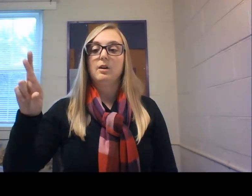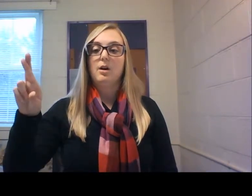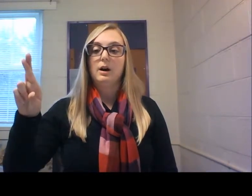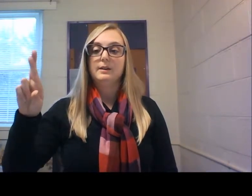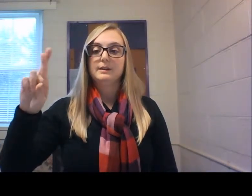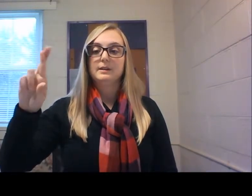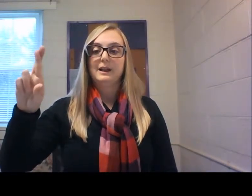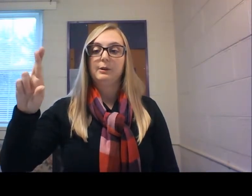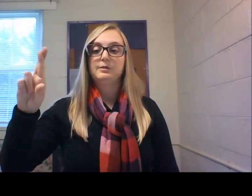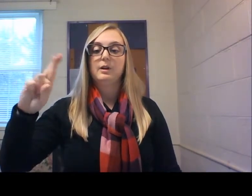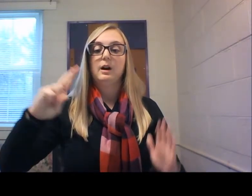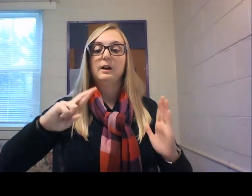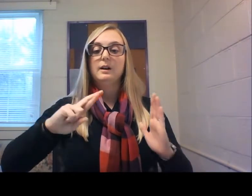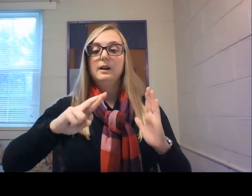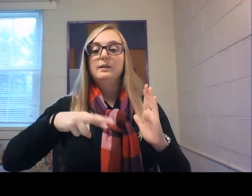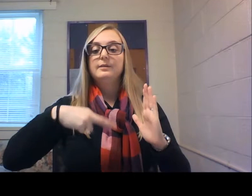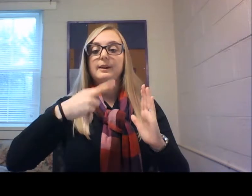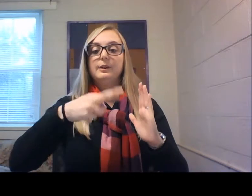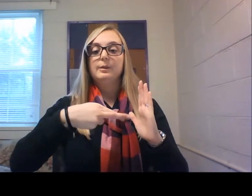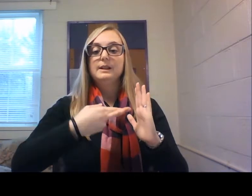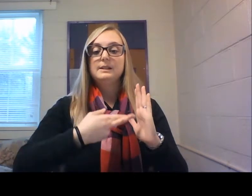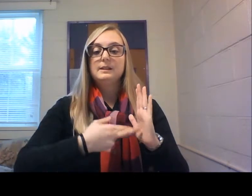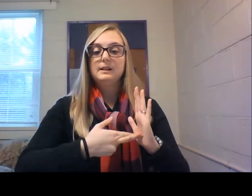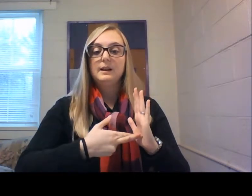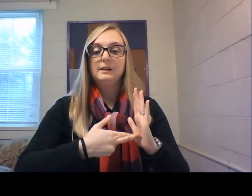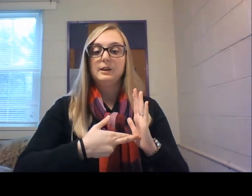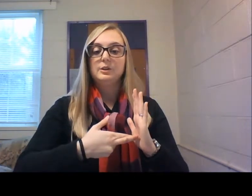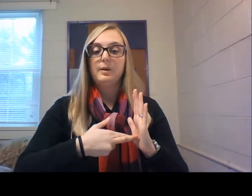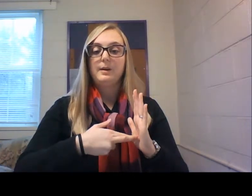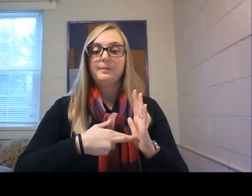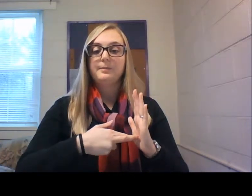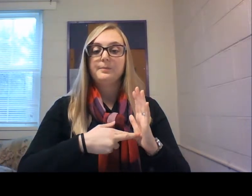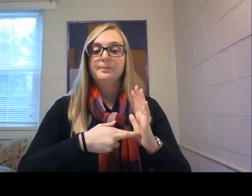R, this is the sign language for R, flick your wrist and touch your palm.